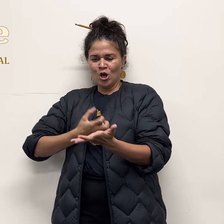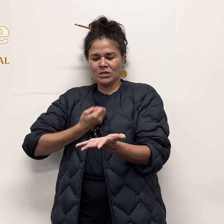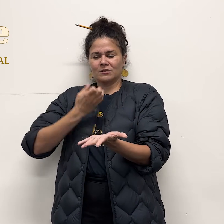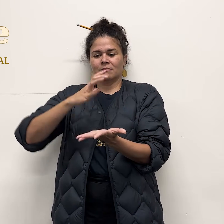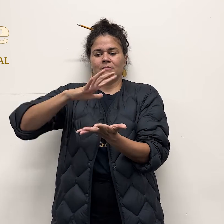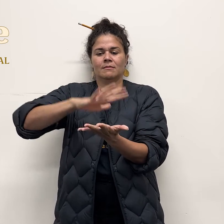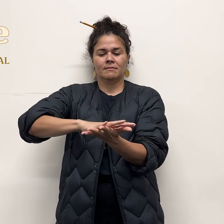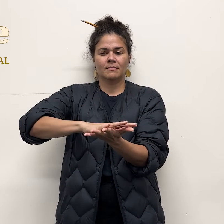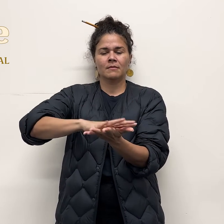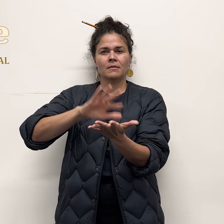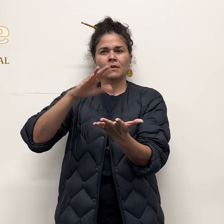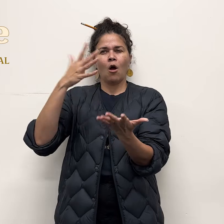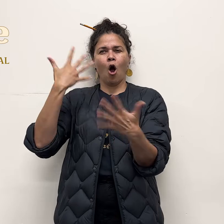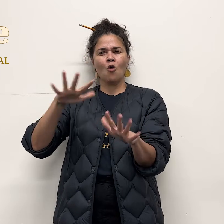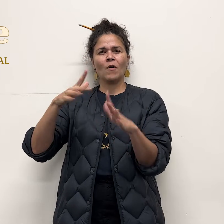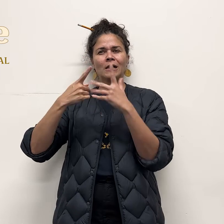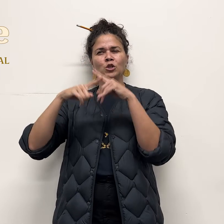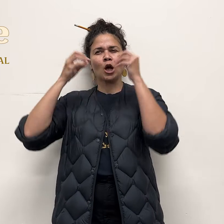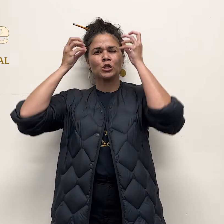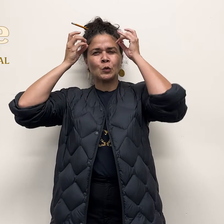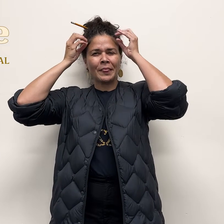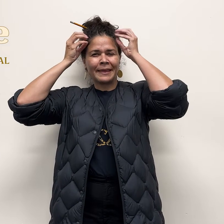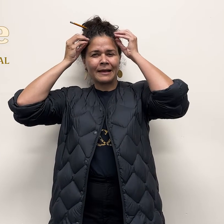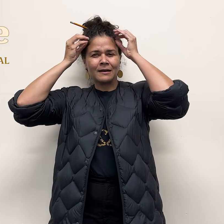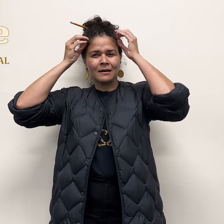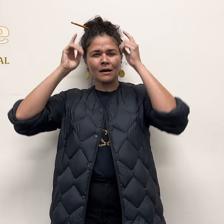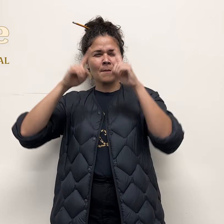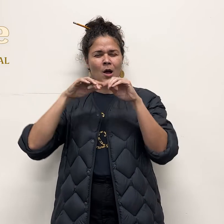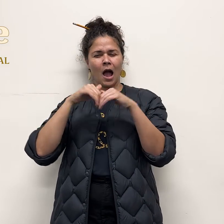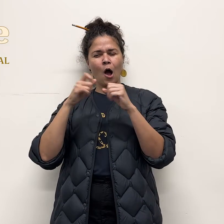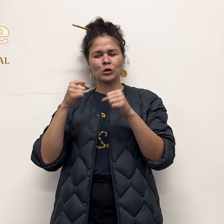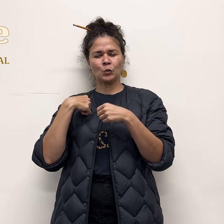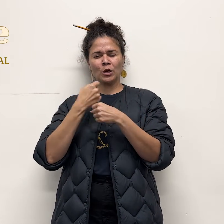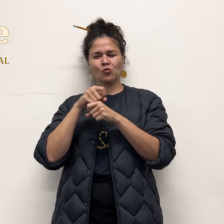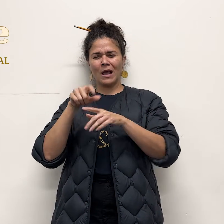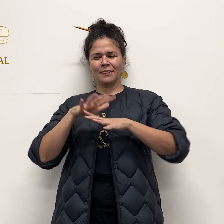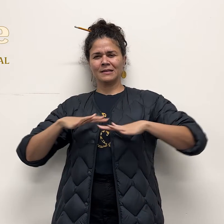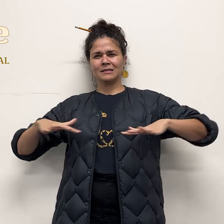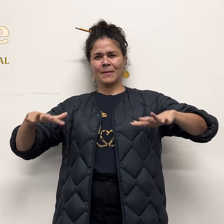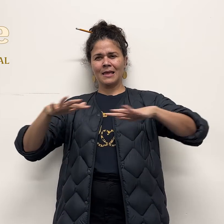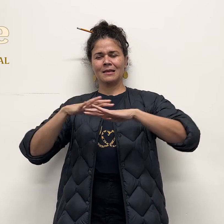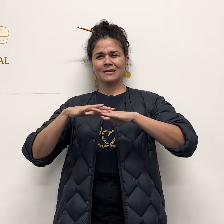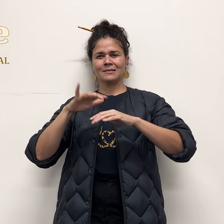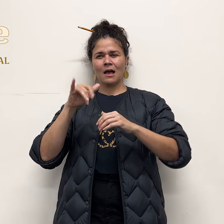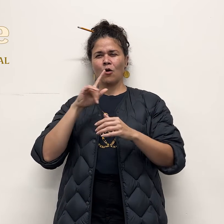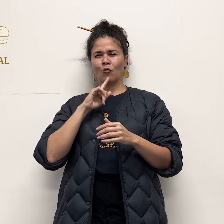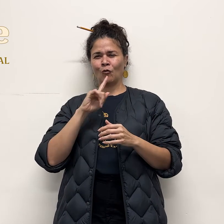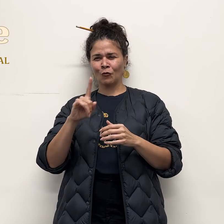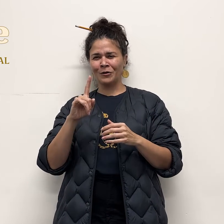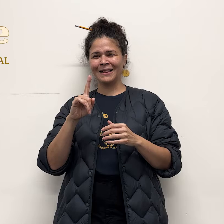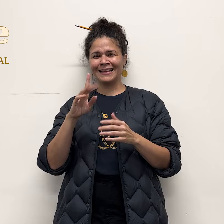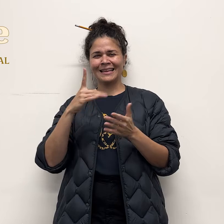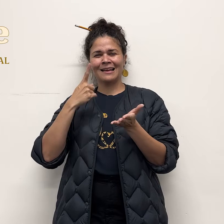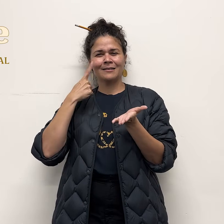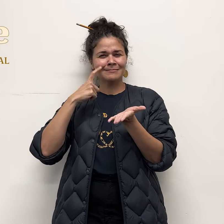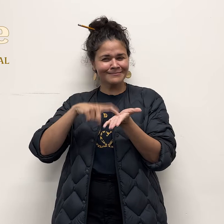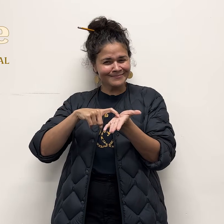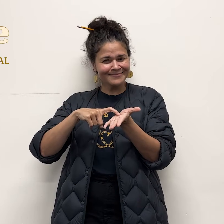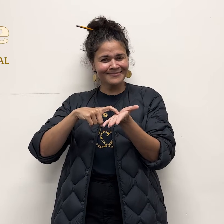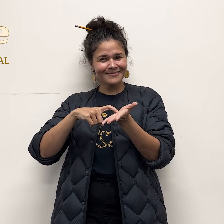went on the page, he and we together were able to think about all the possibilities and see